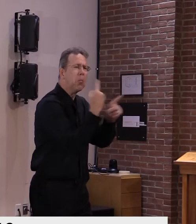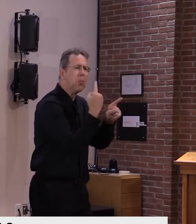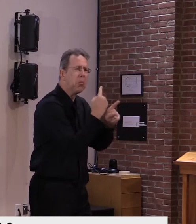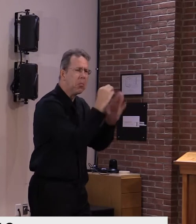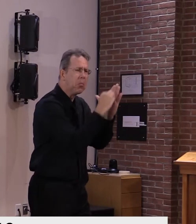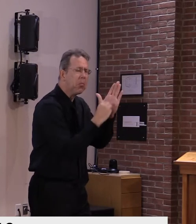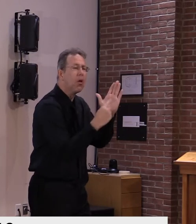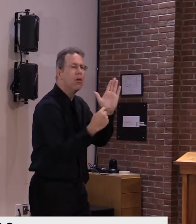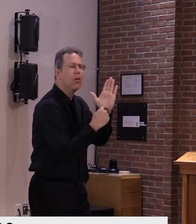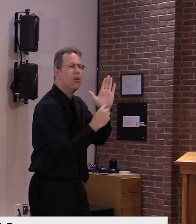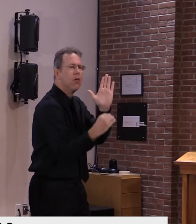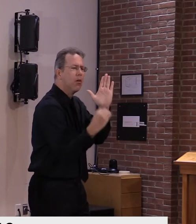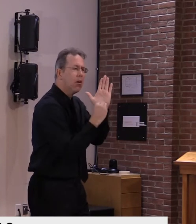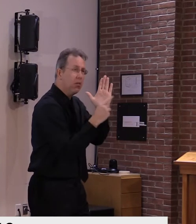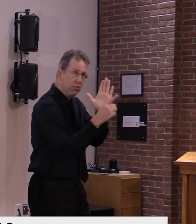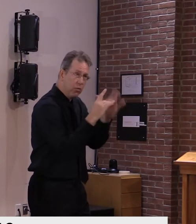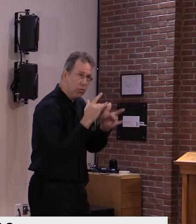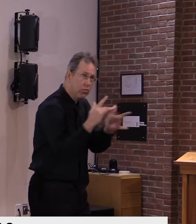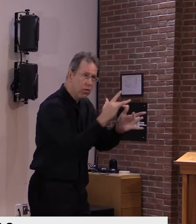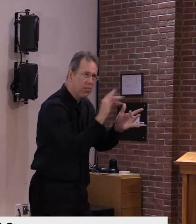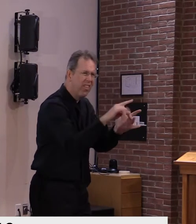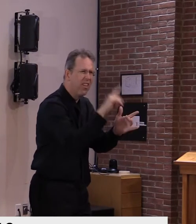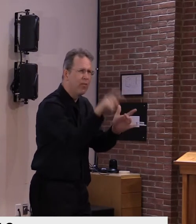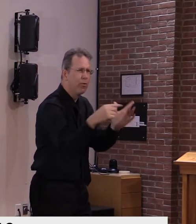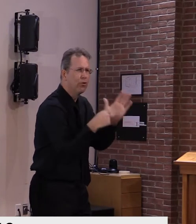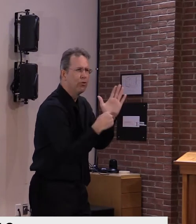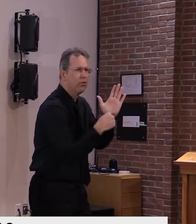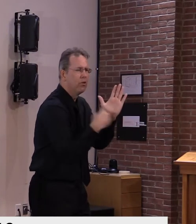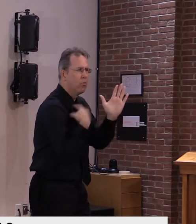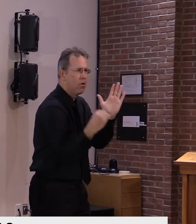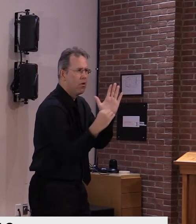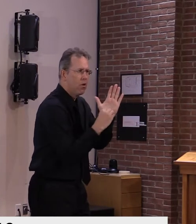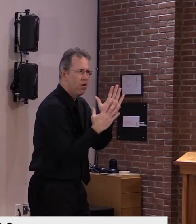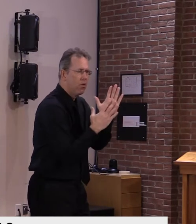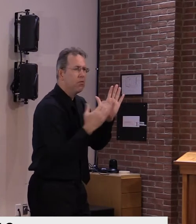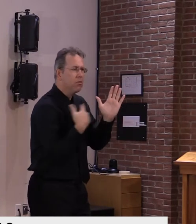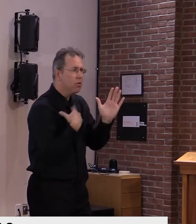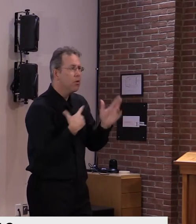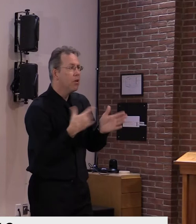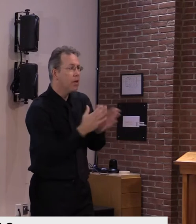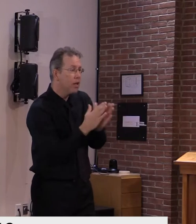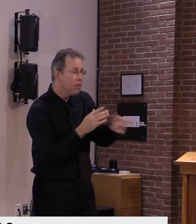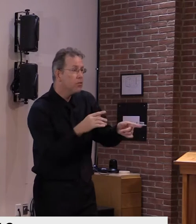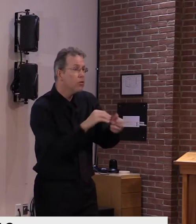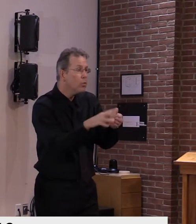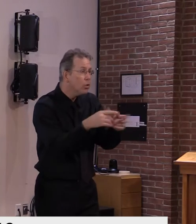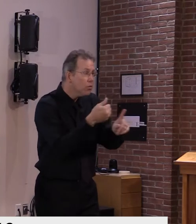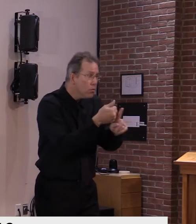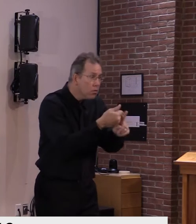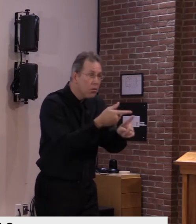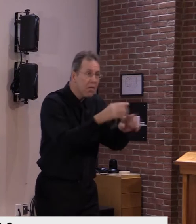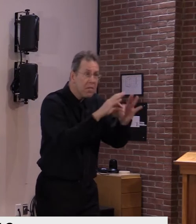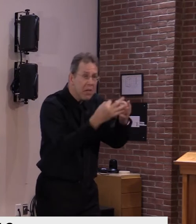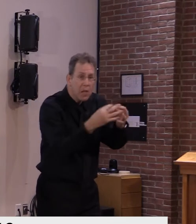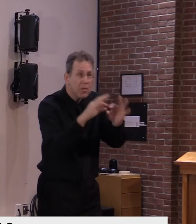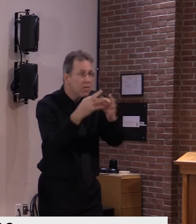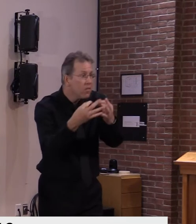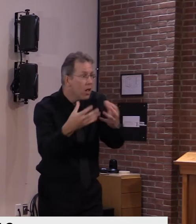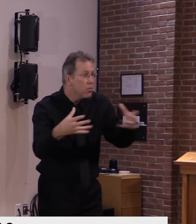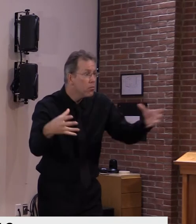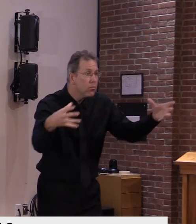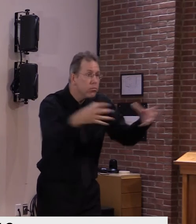a gathering with households outside of your household, we were asking you